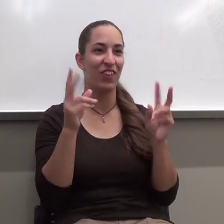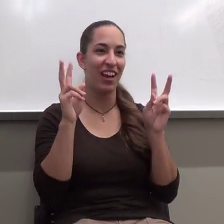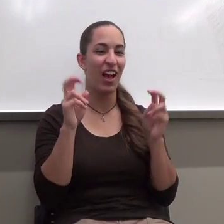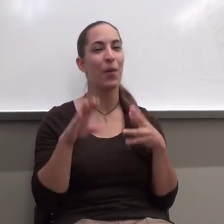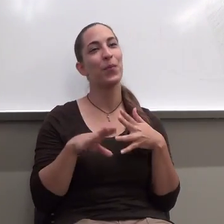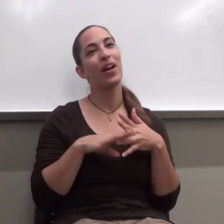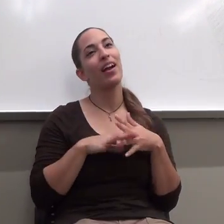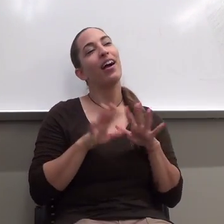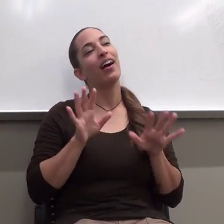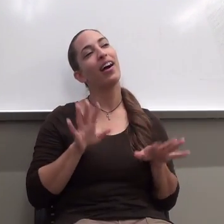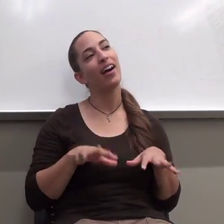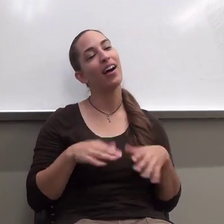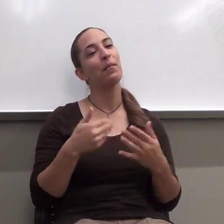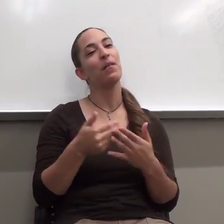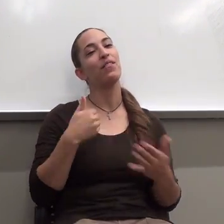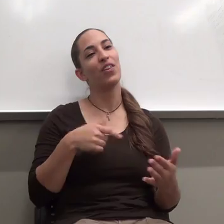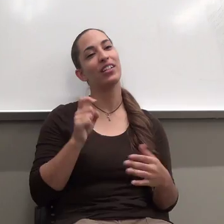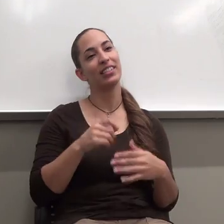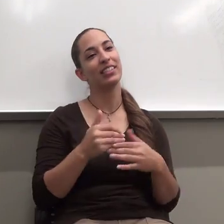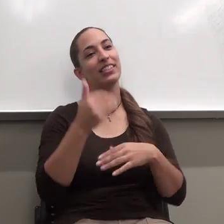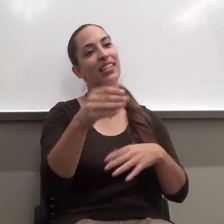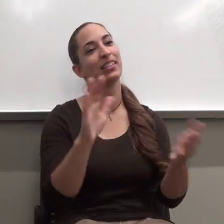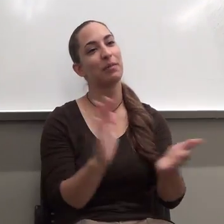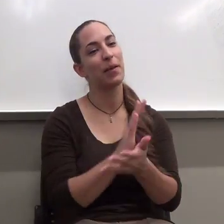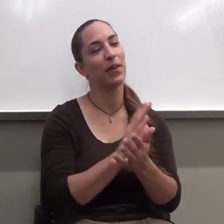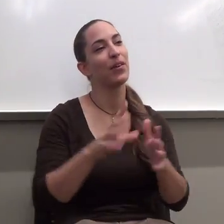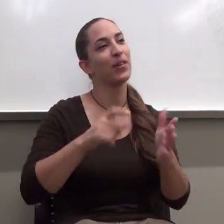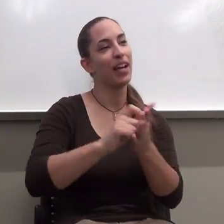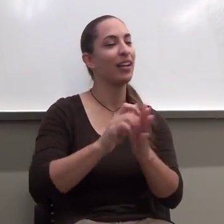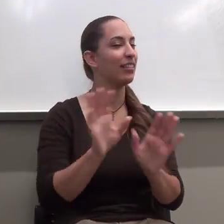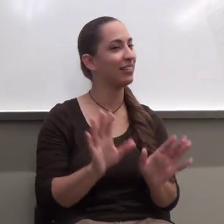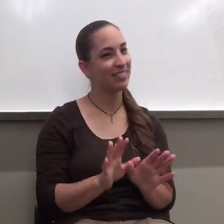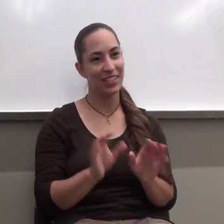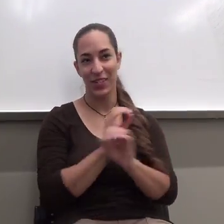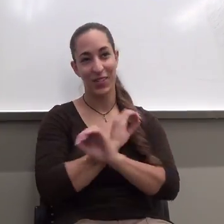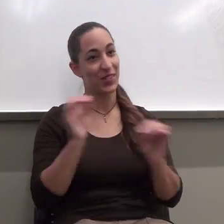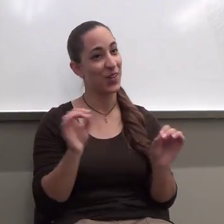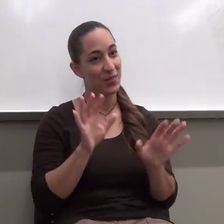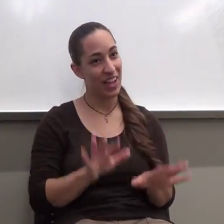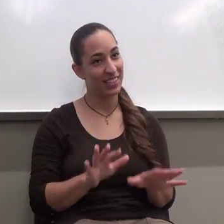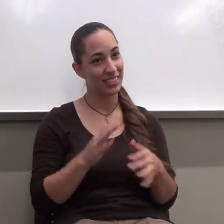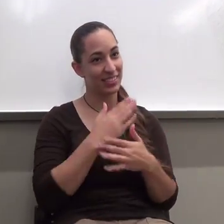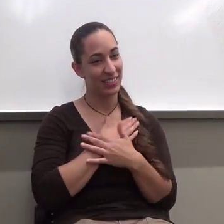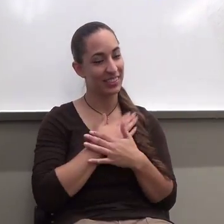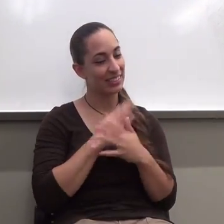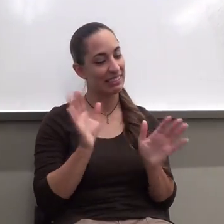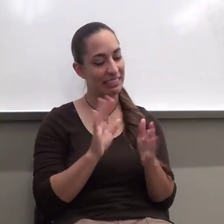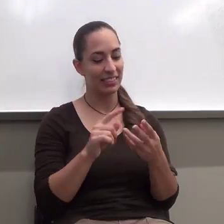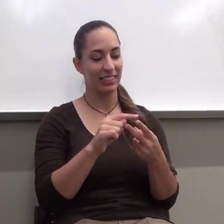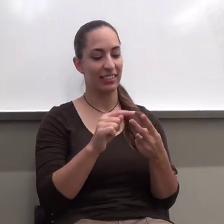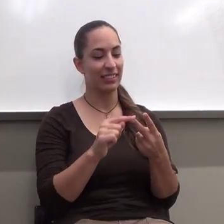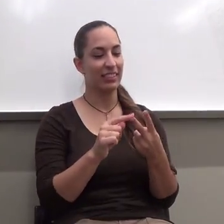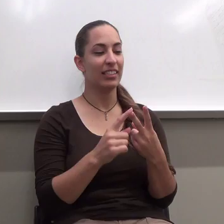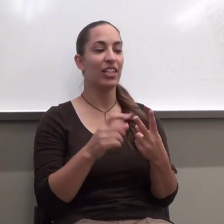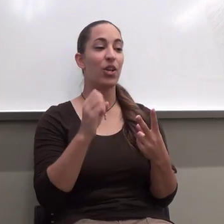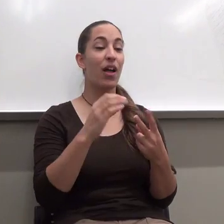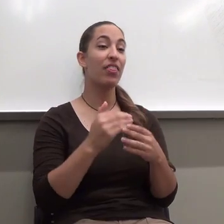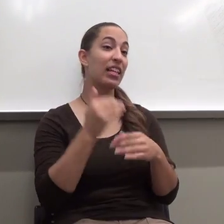next paper. So then, as you know from what I've been saying, the next paper you do is going to be an essay. So the reading you